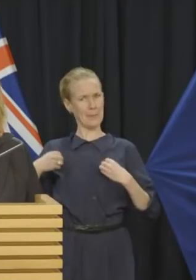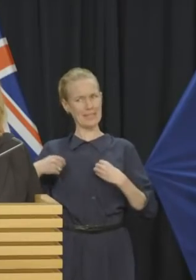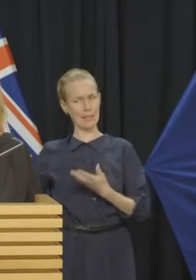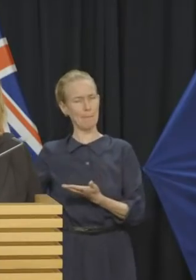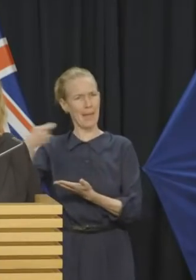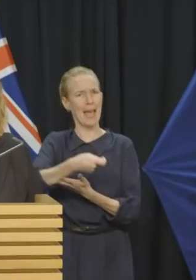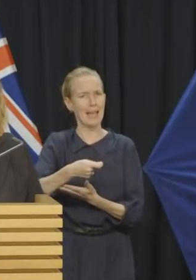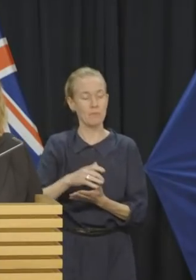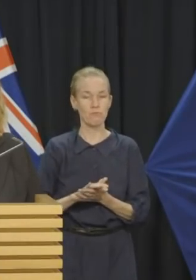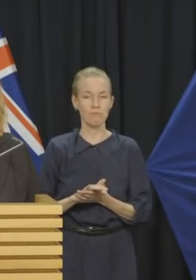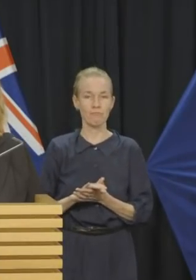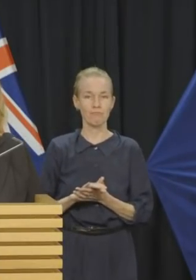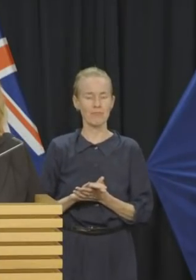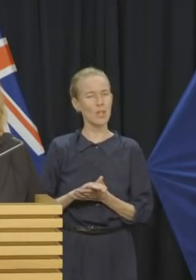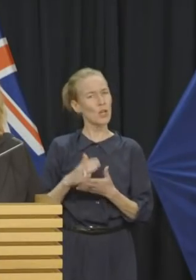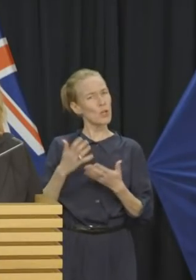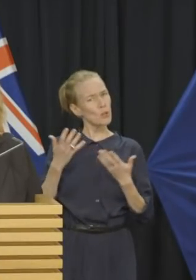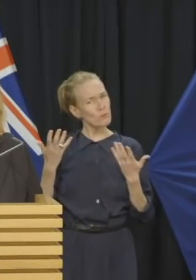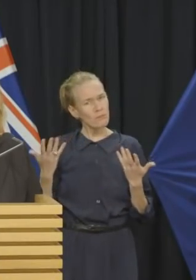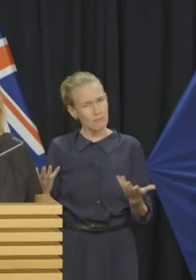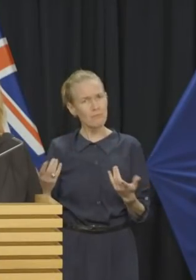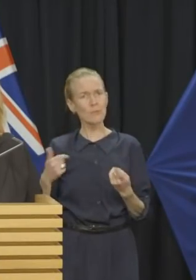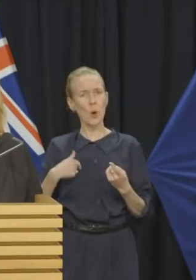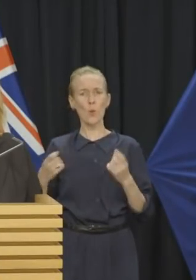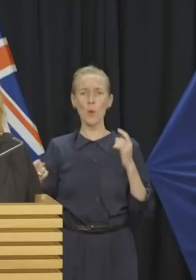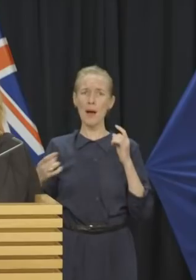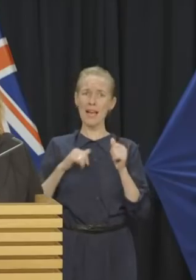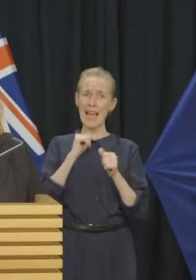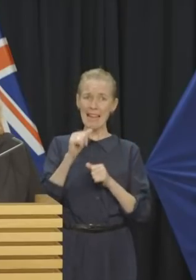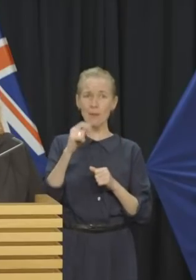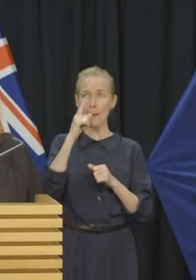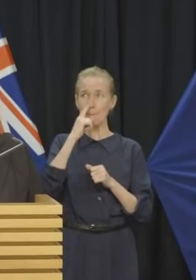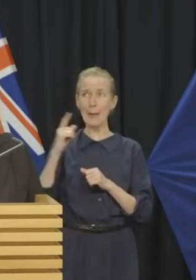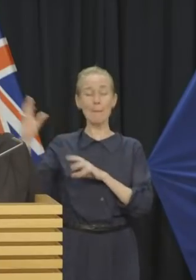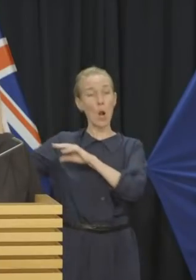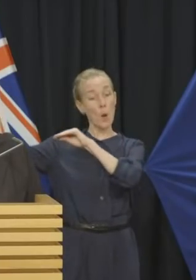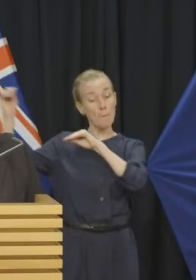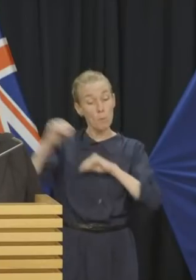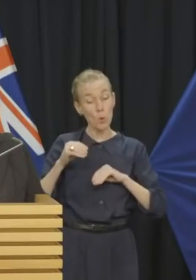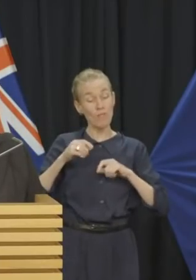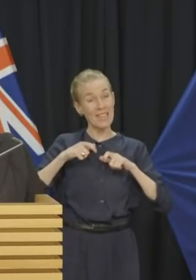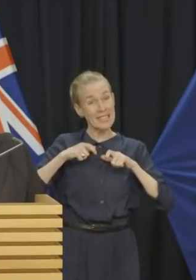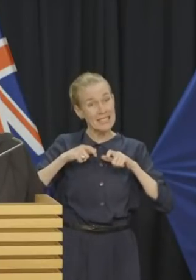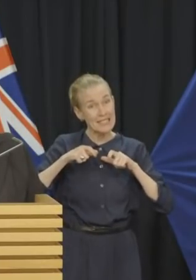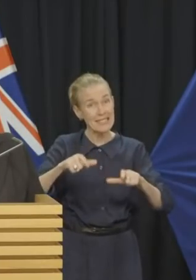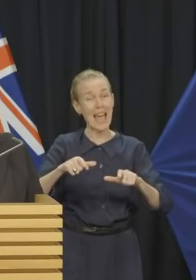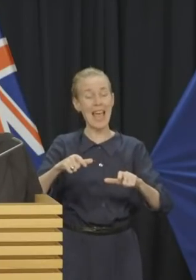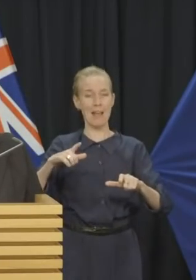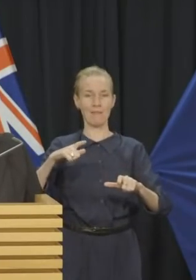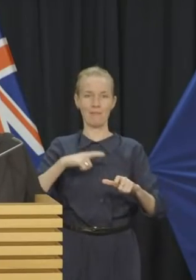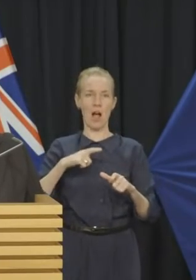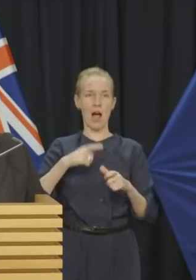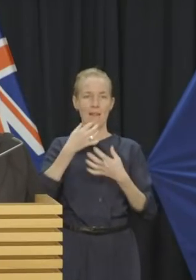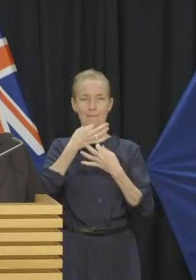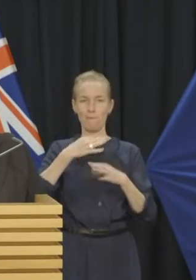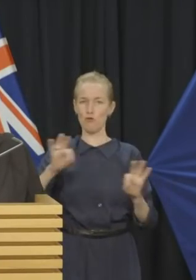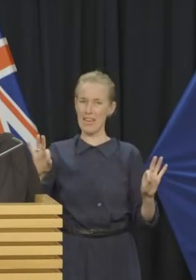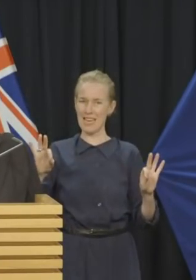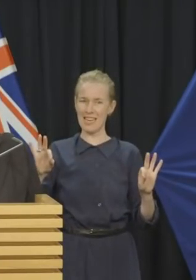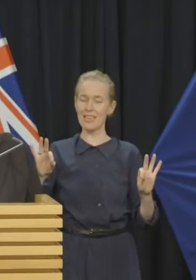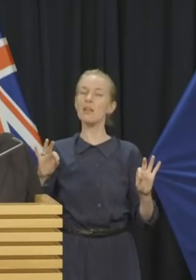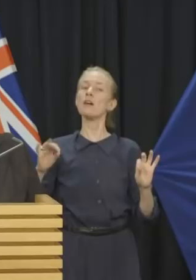a holiday and aren't looking to resettle and make their lives here, I think most people would agree that it is fair and just